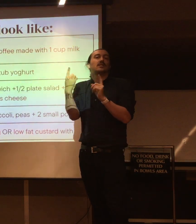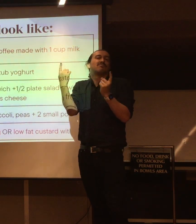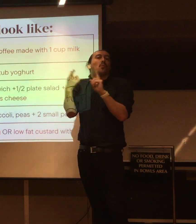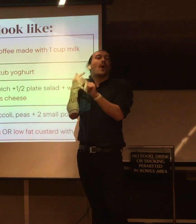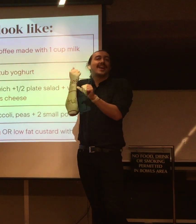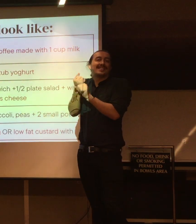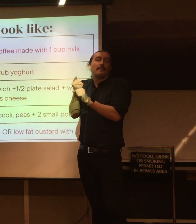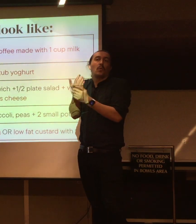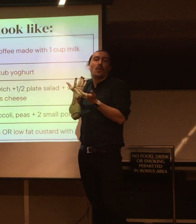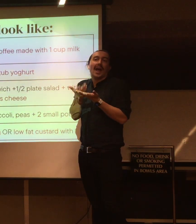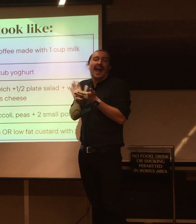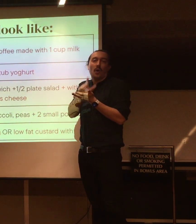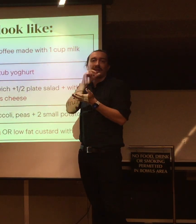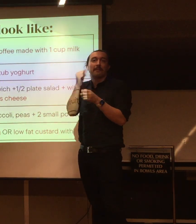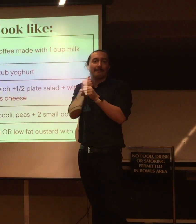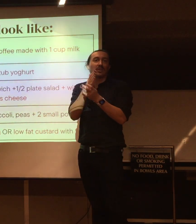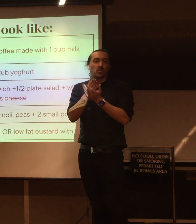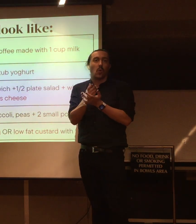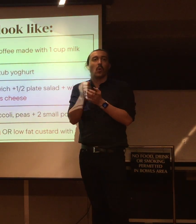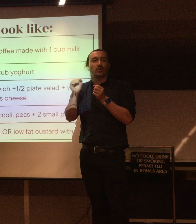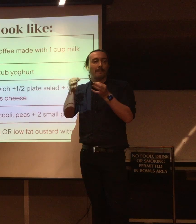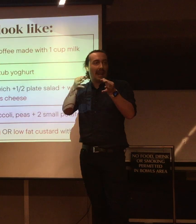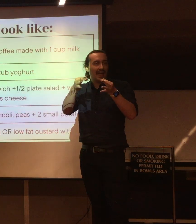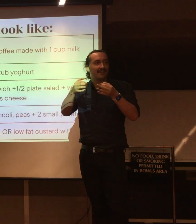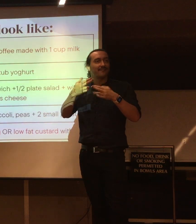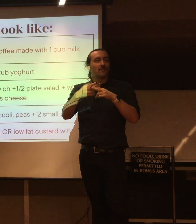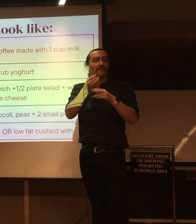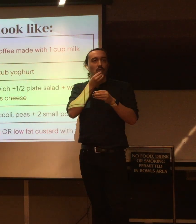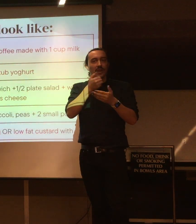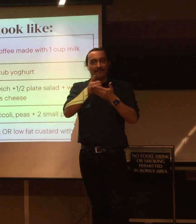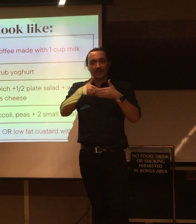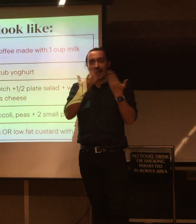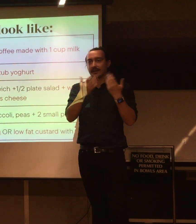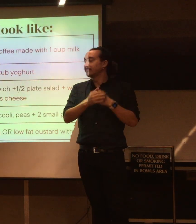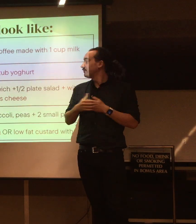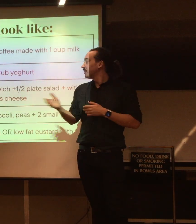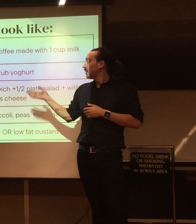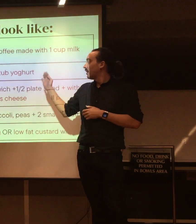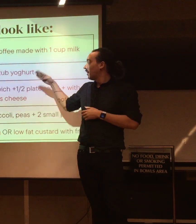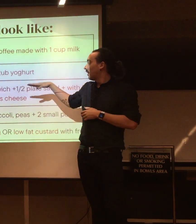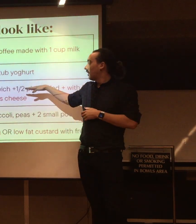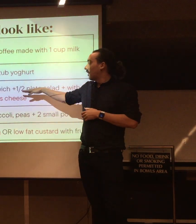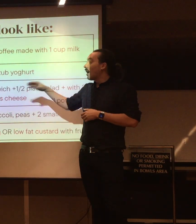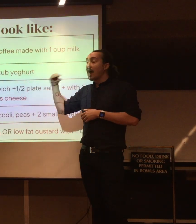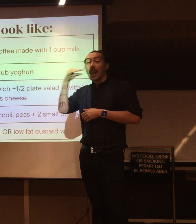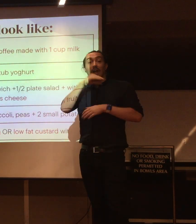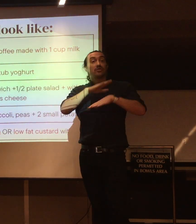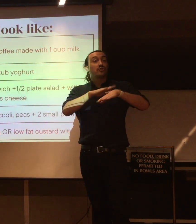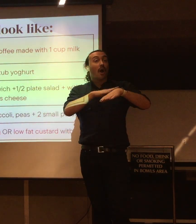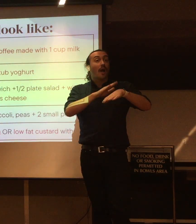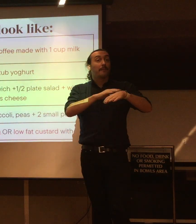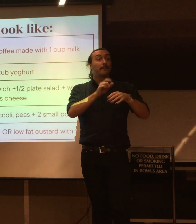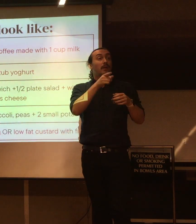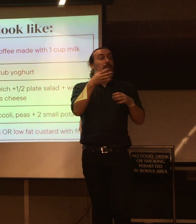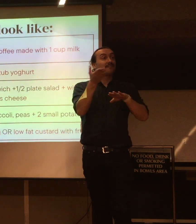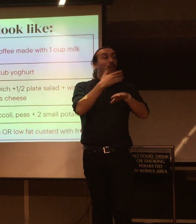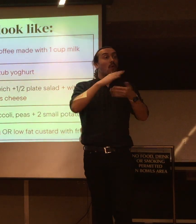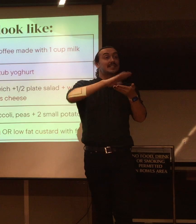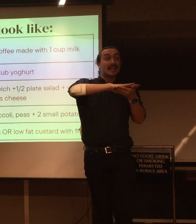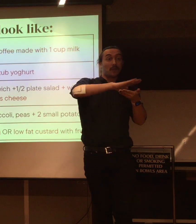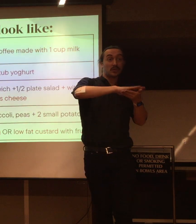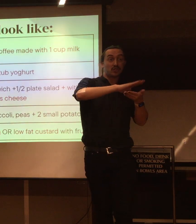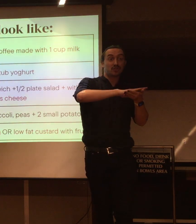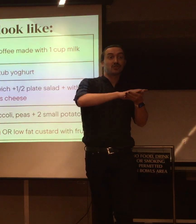day. At lunchtime, it could be with your cheese. So if you have that sandwich with your vegetables,